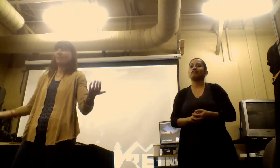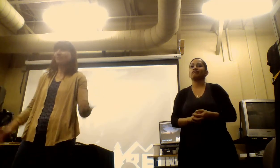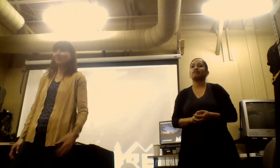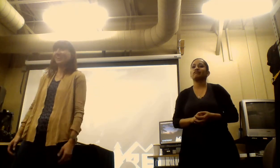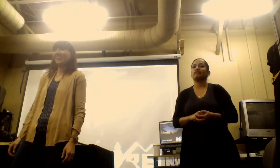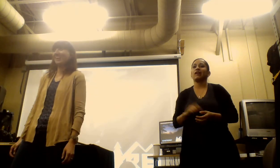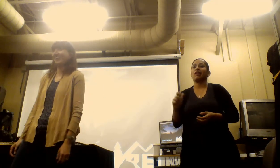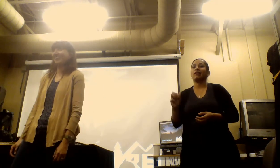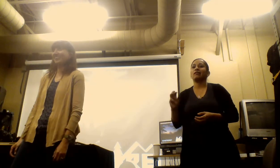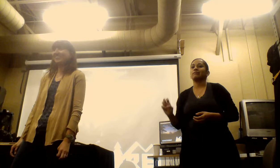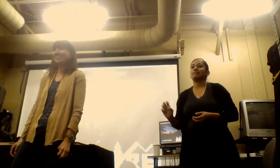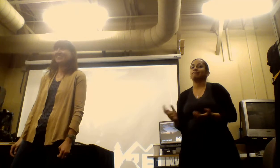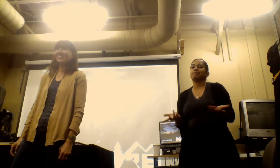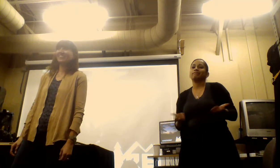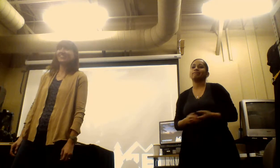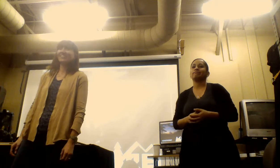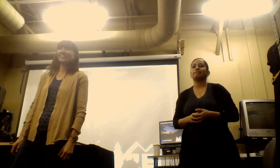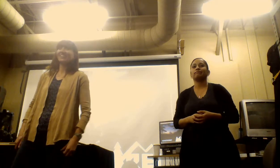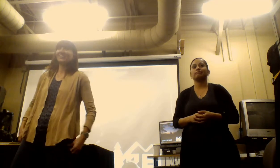thing. If